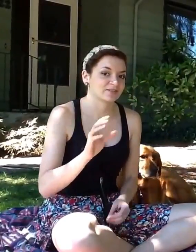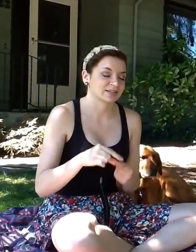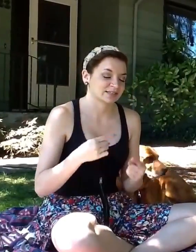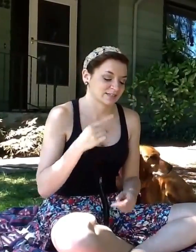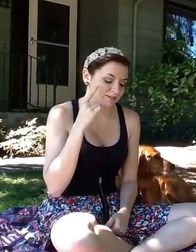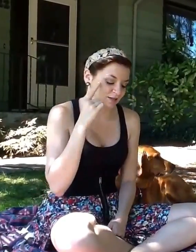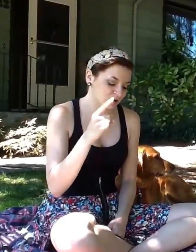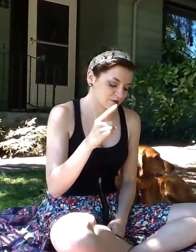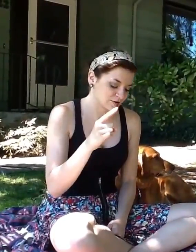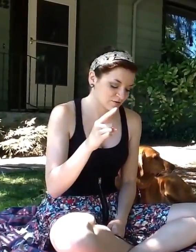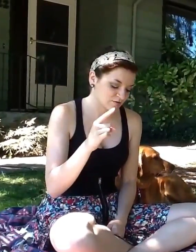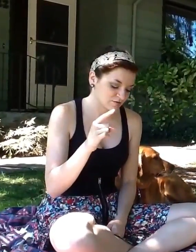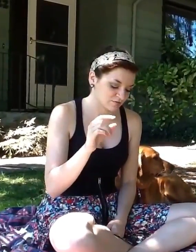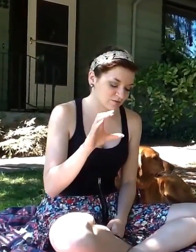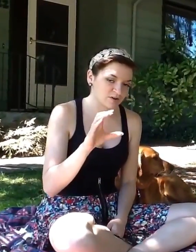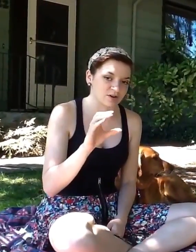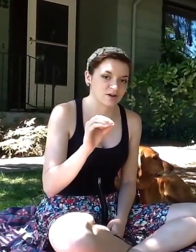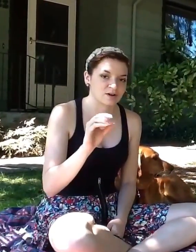Number 5 is the sign for